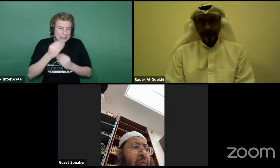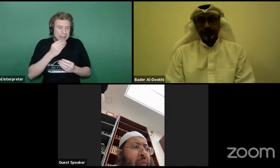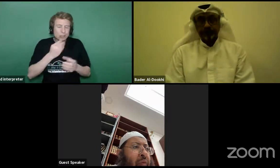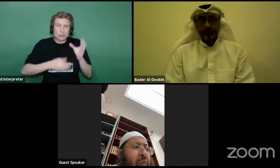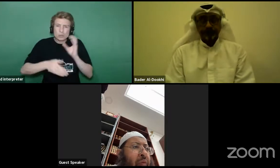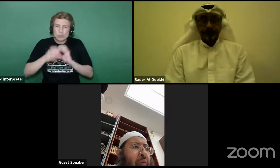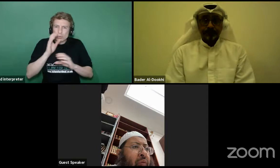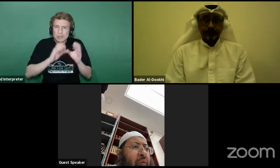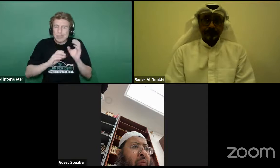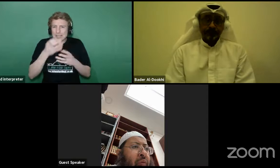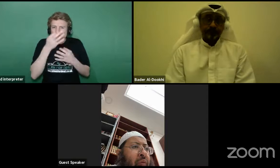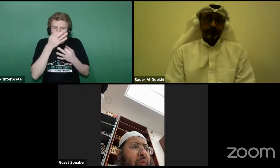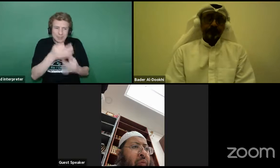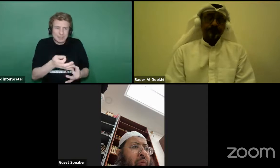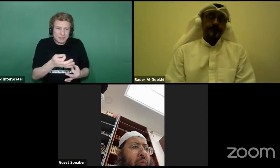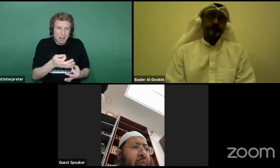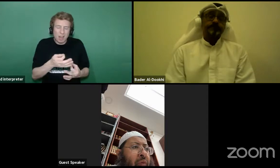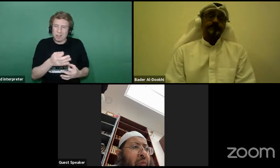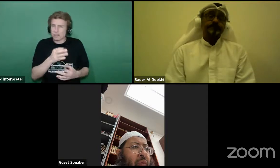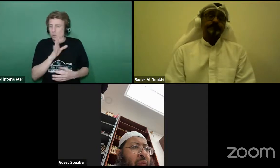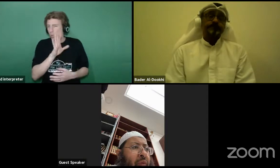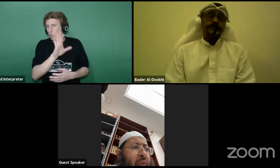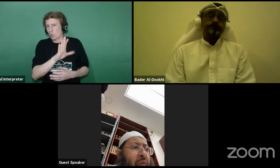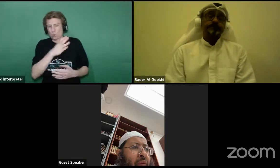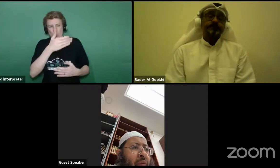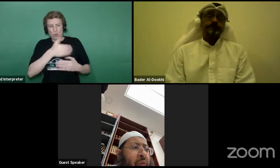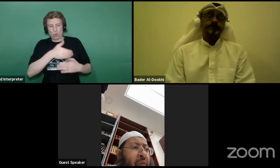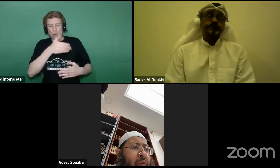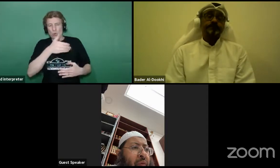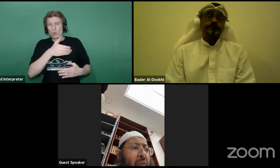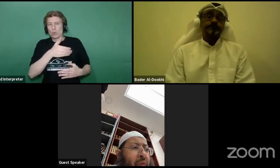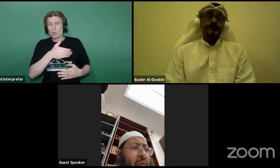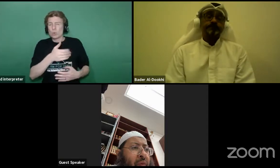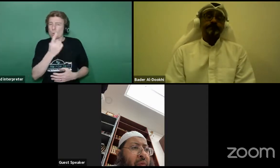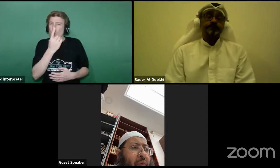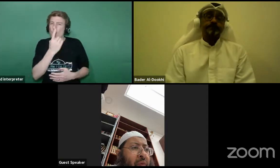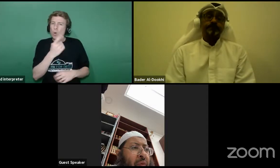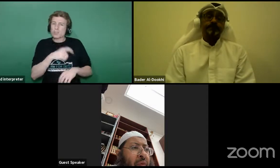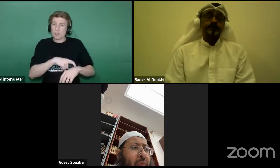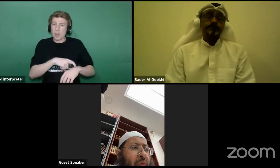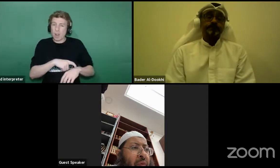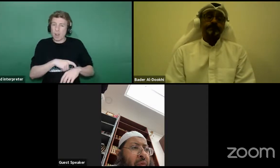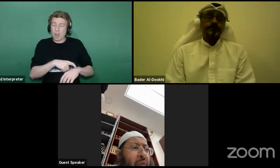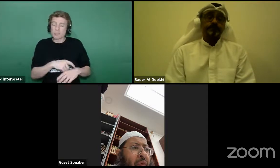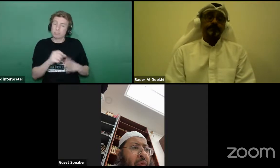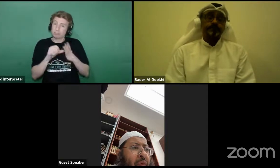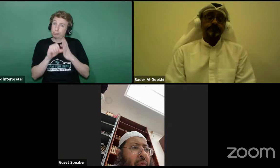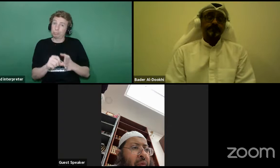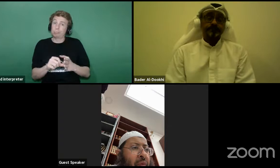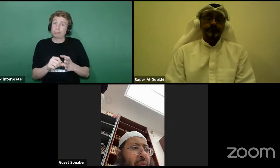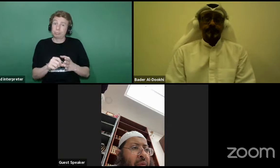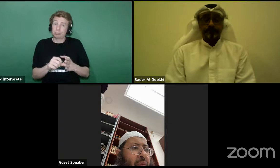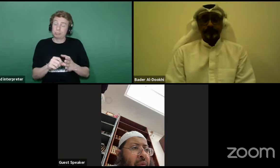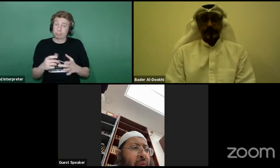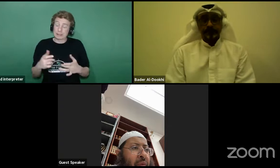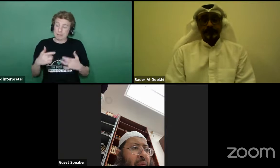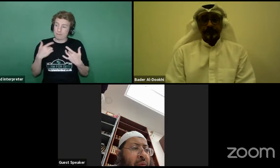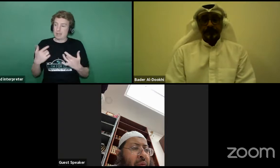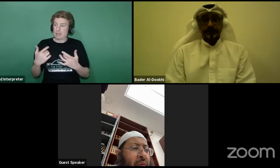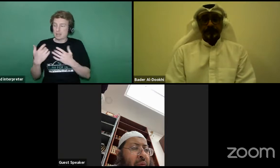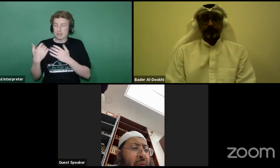its desires just at once, this is something that would be very difficult and burdensome for the soul to